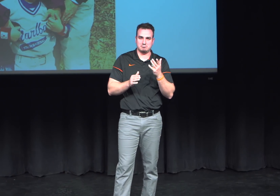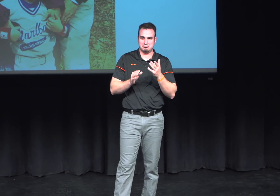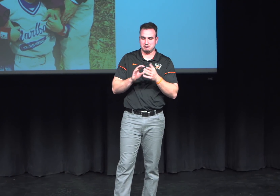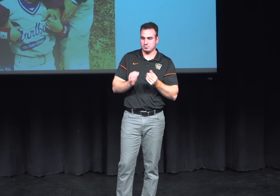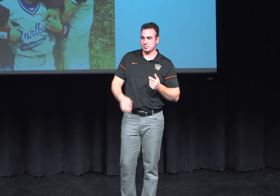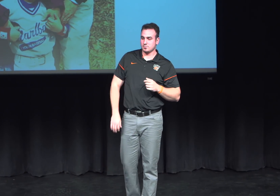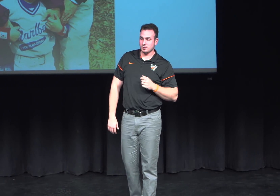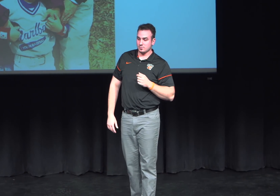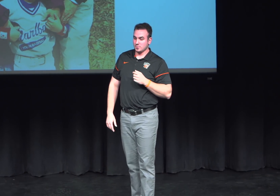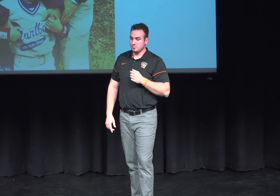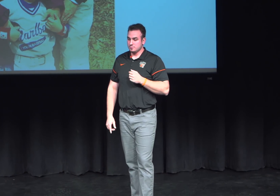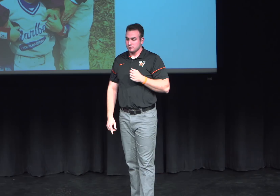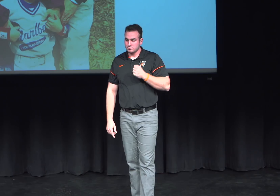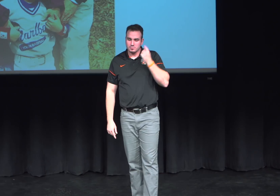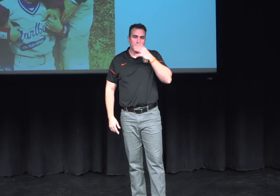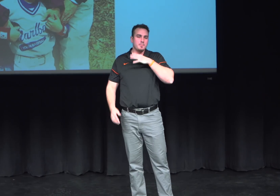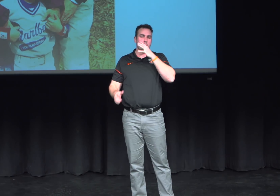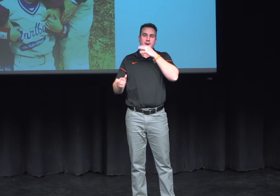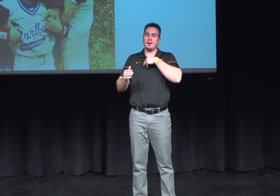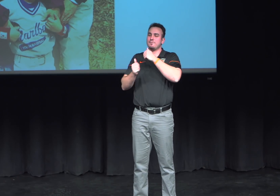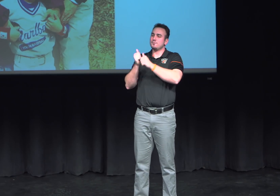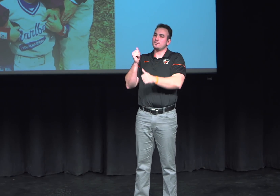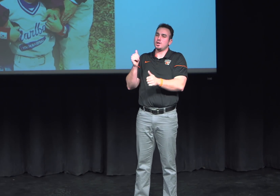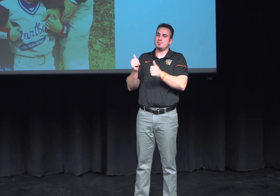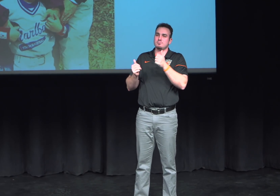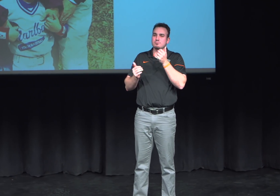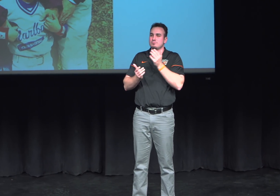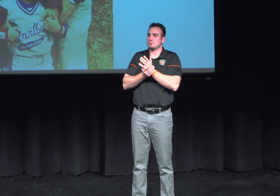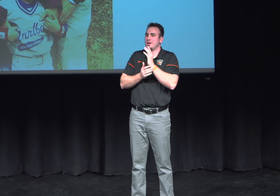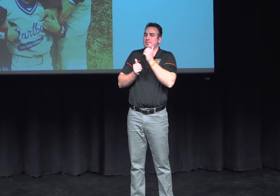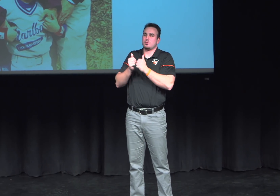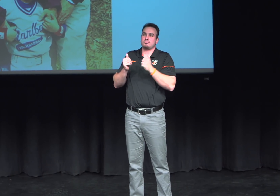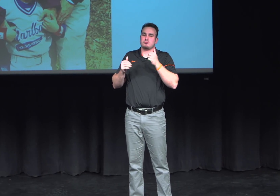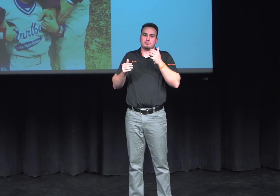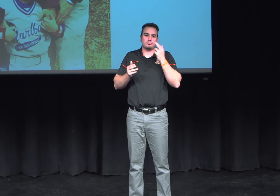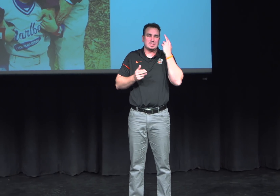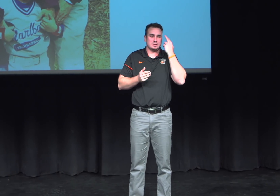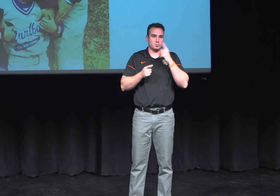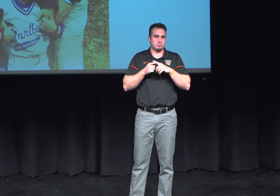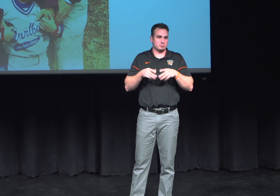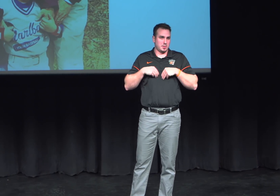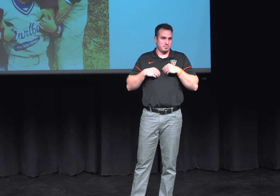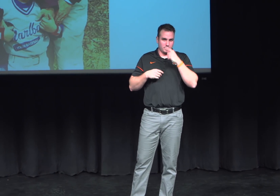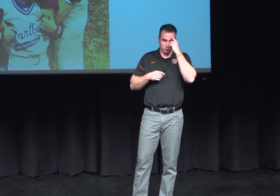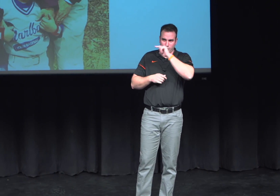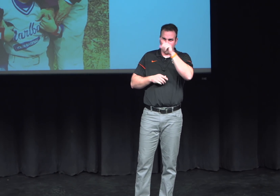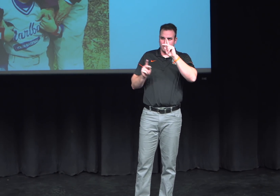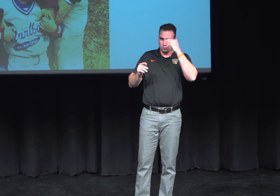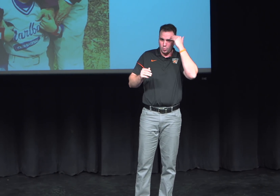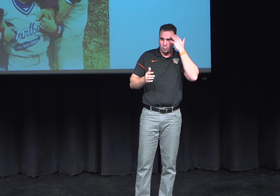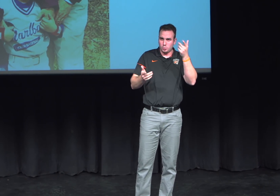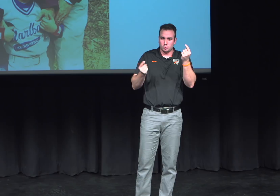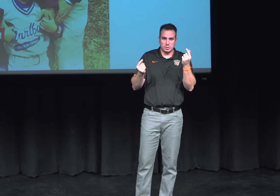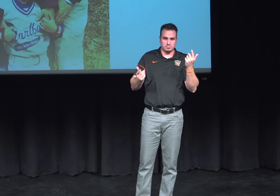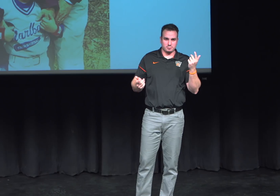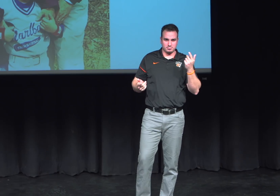it. And my mom had every right to just accept that. These people were on the phone. They